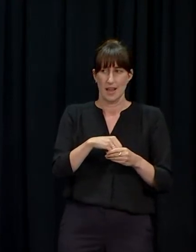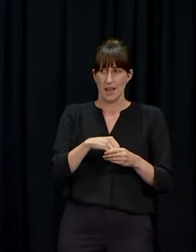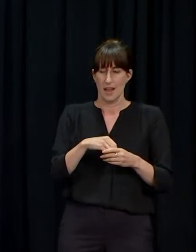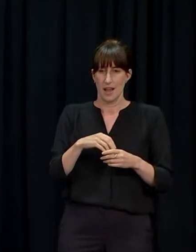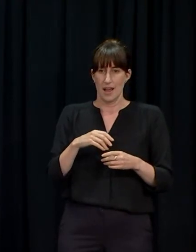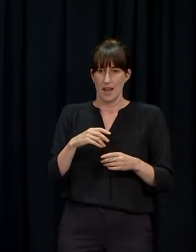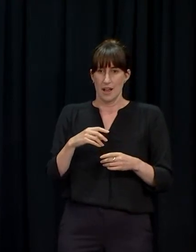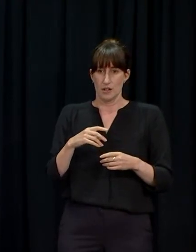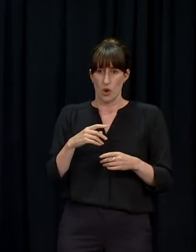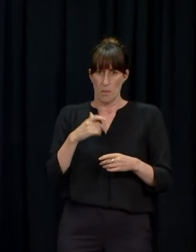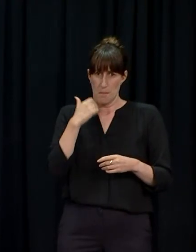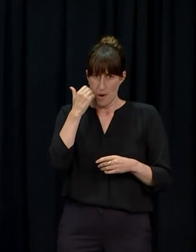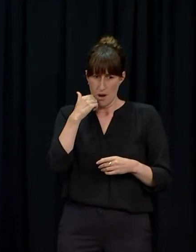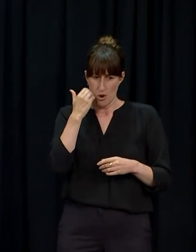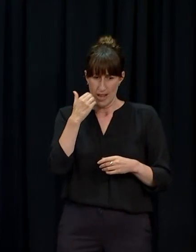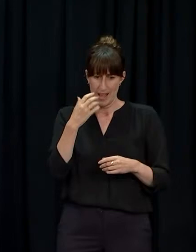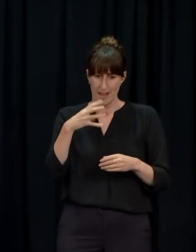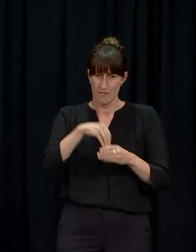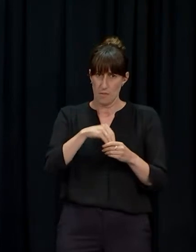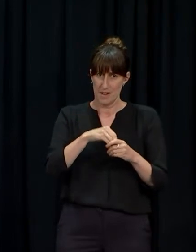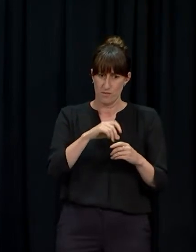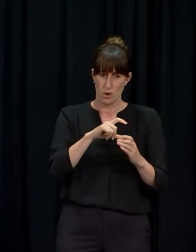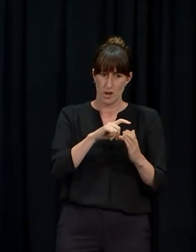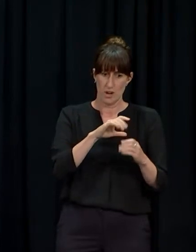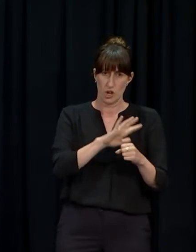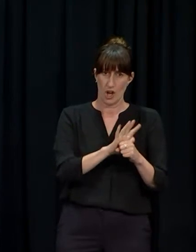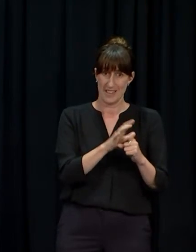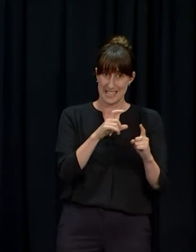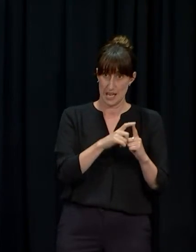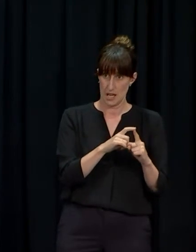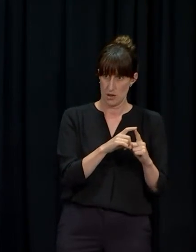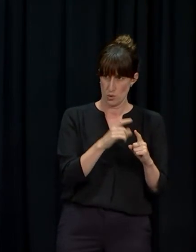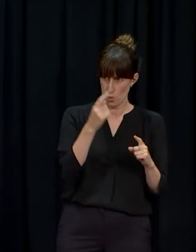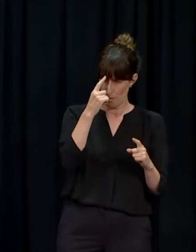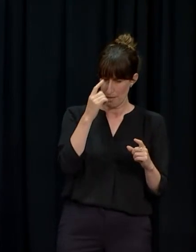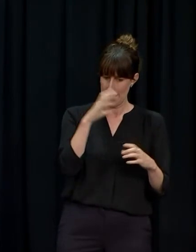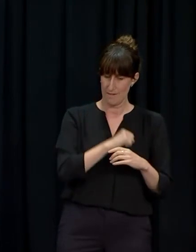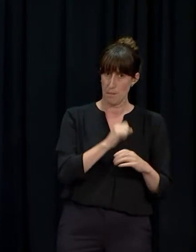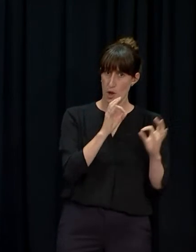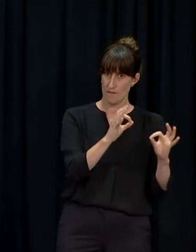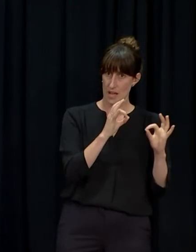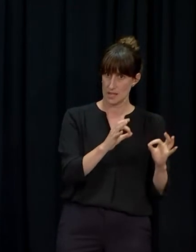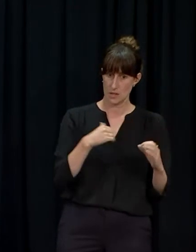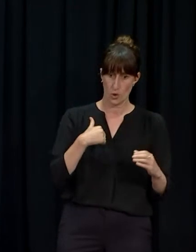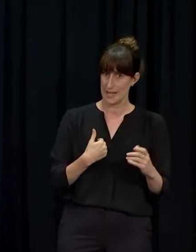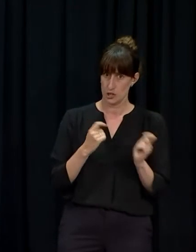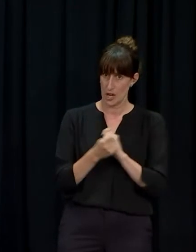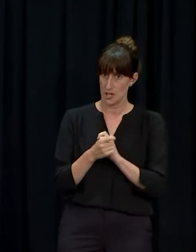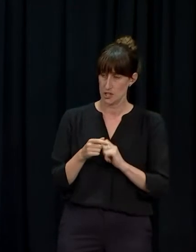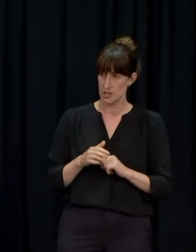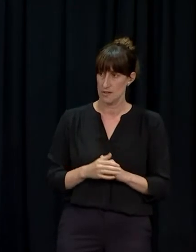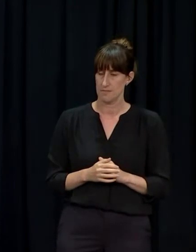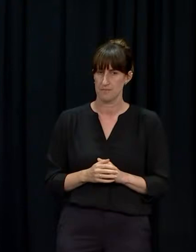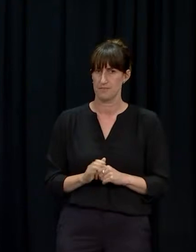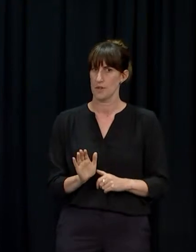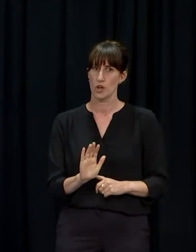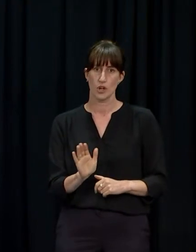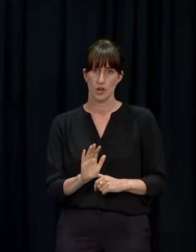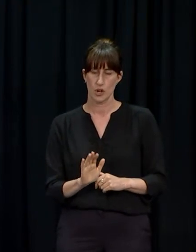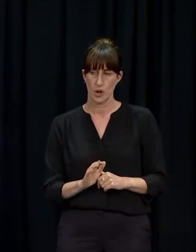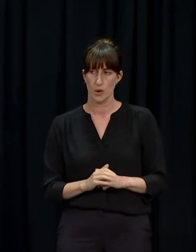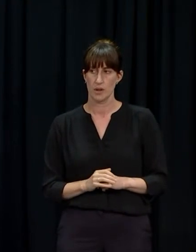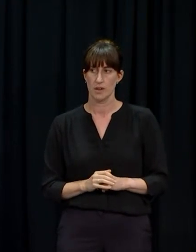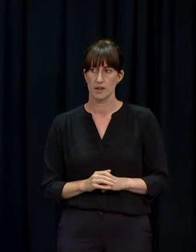strategy for Delta was perfect and it doesn't need to change? No, not at all. And what we need to do